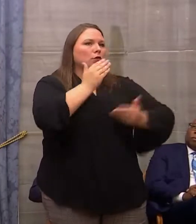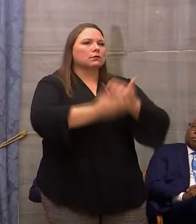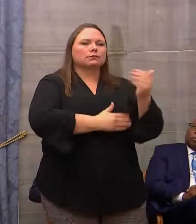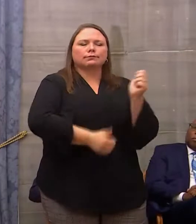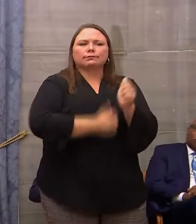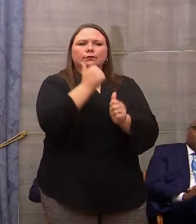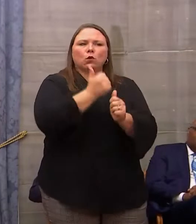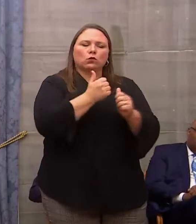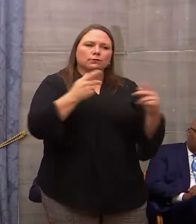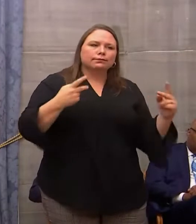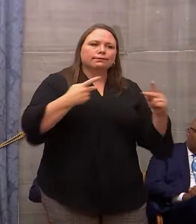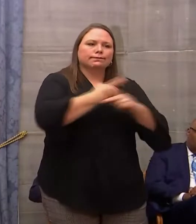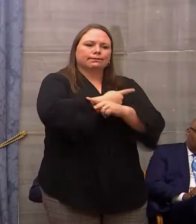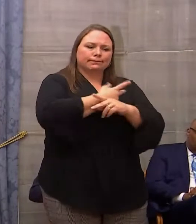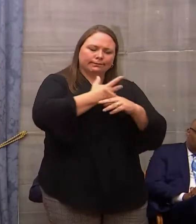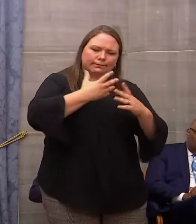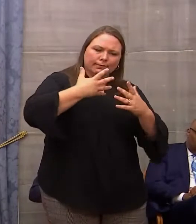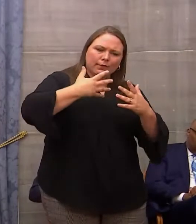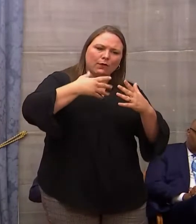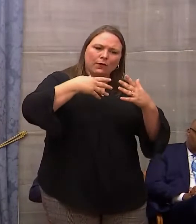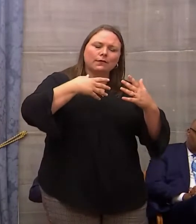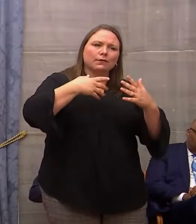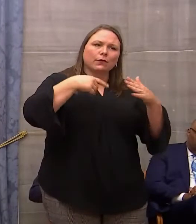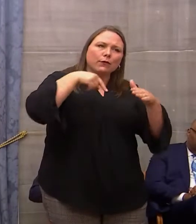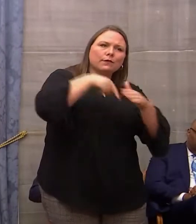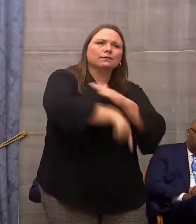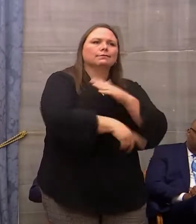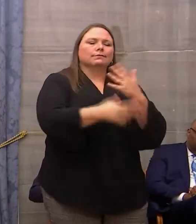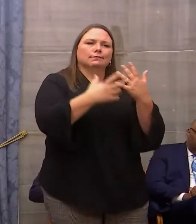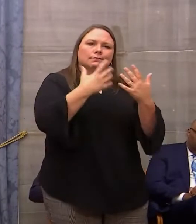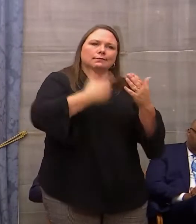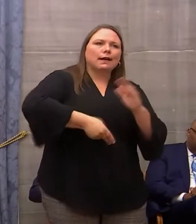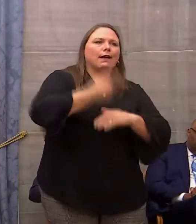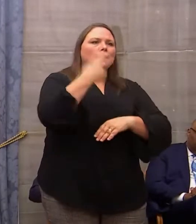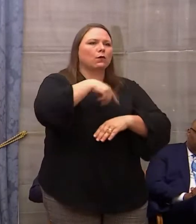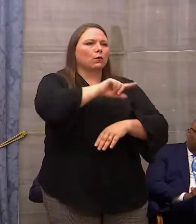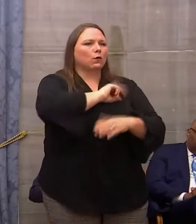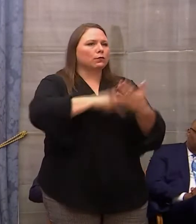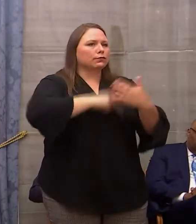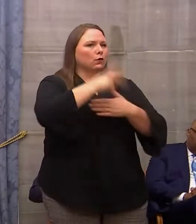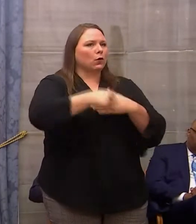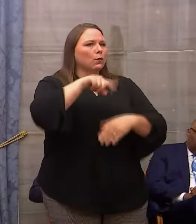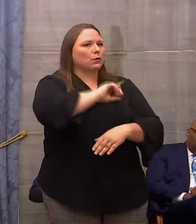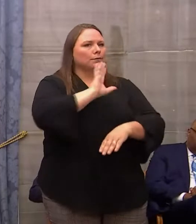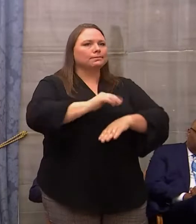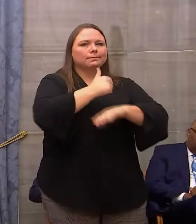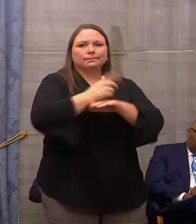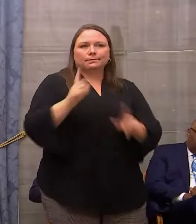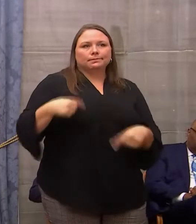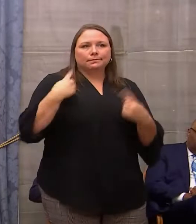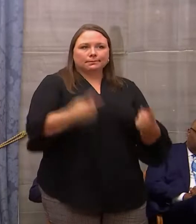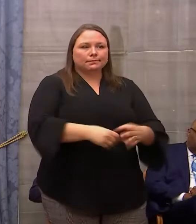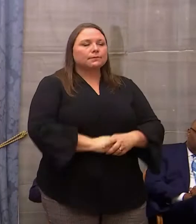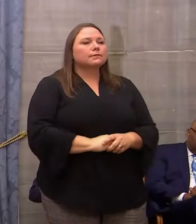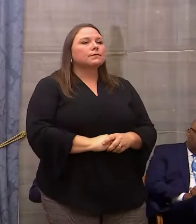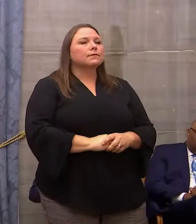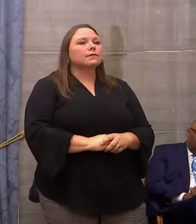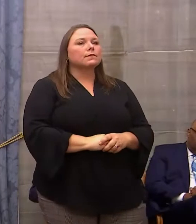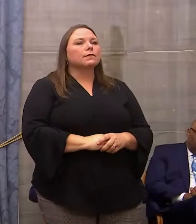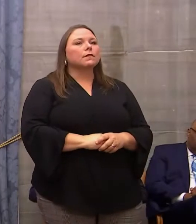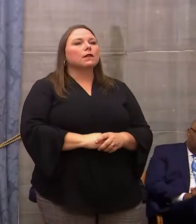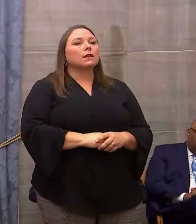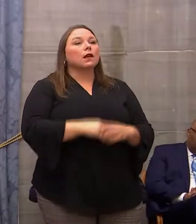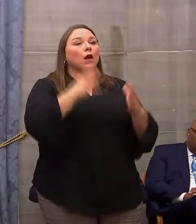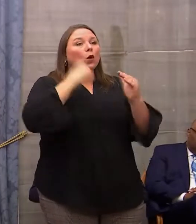the most thorough, deliberative, and quite frankly, most high-quality program development that we've ever done here. I would ask that you look at